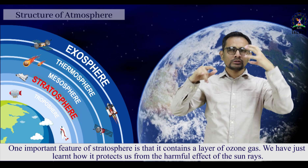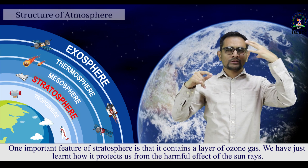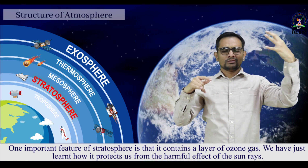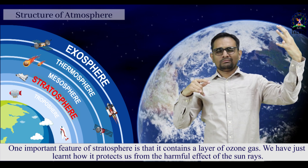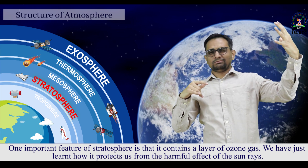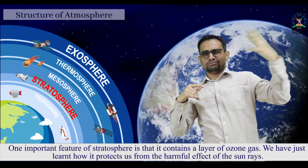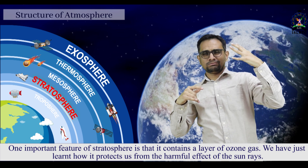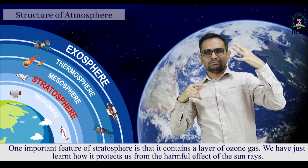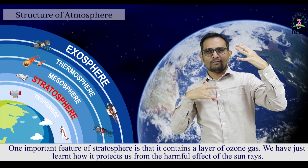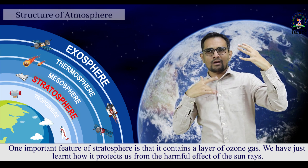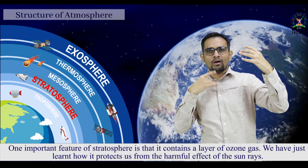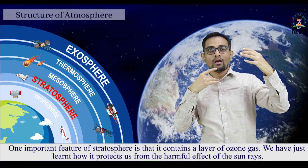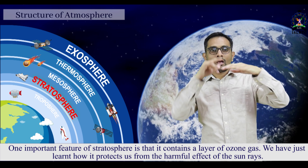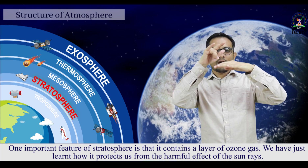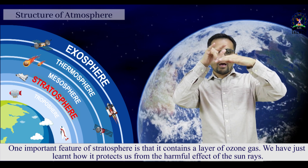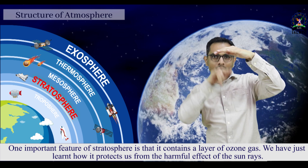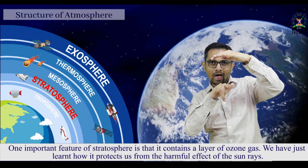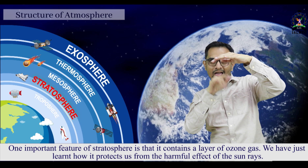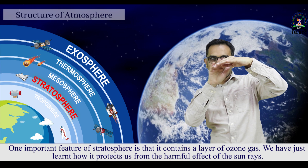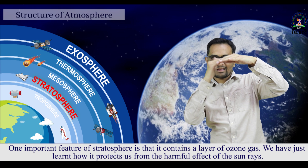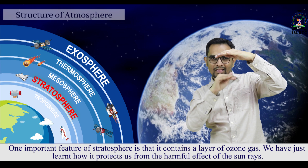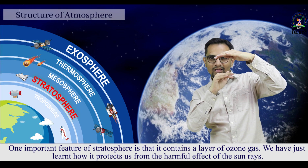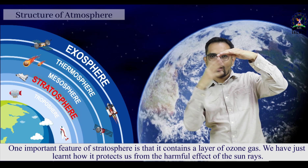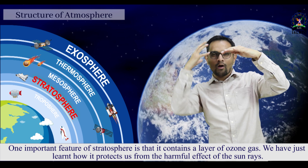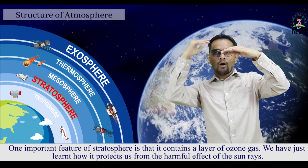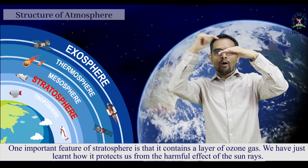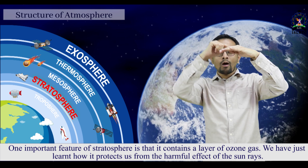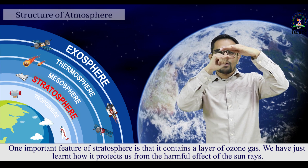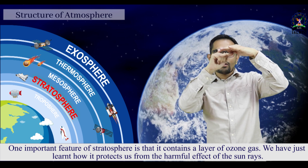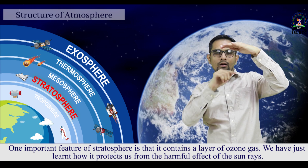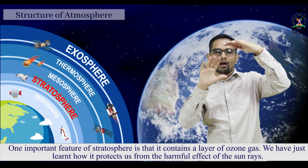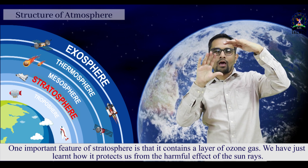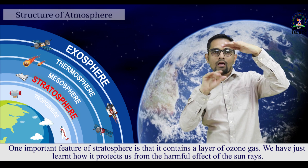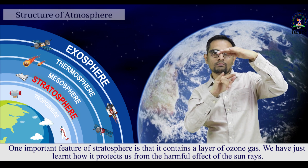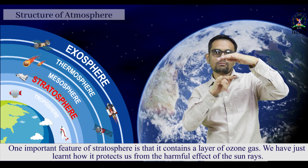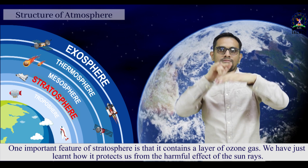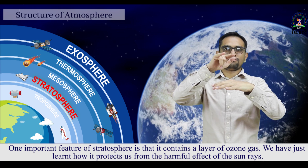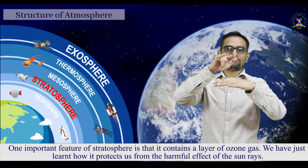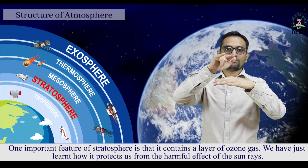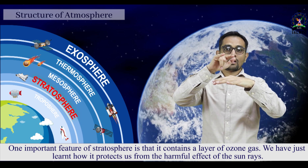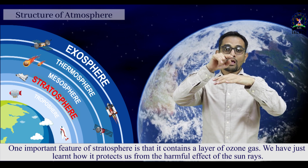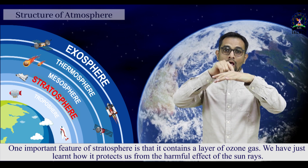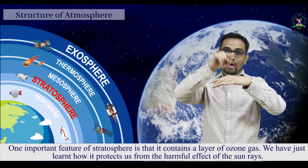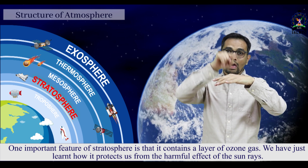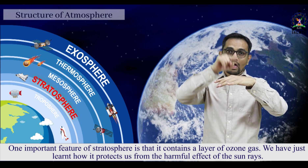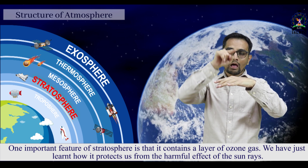gas. We have just learned how it protects us from the harmful effect of the sun